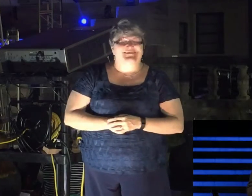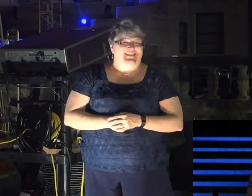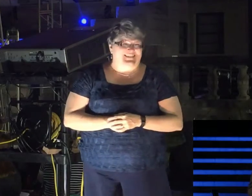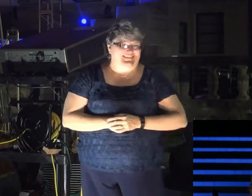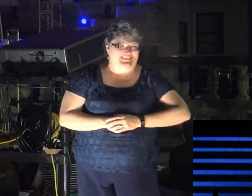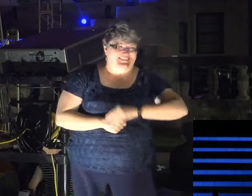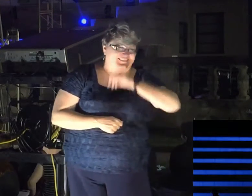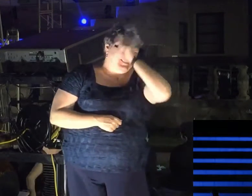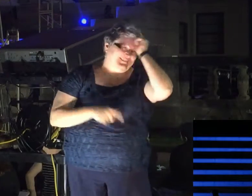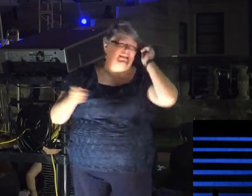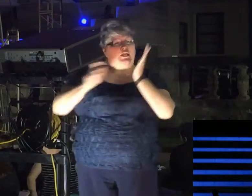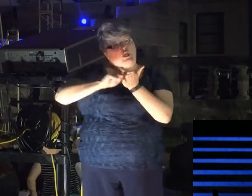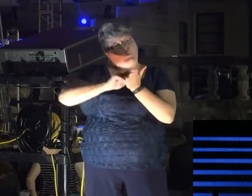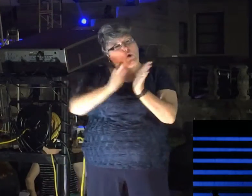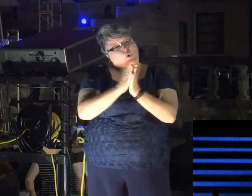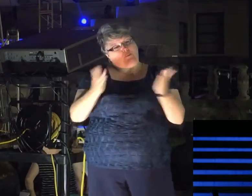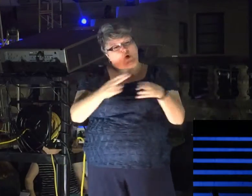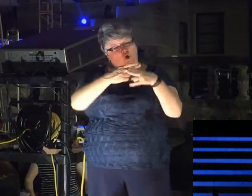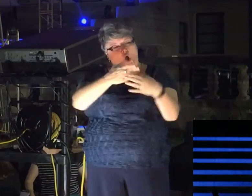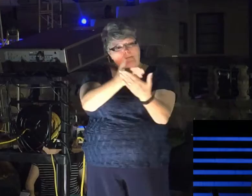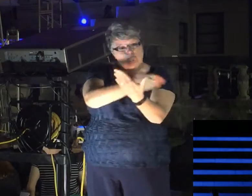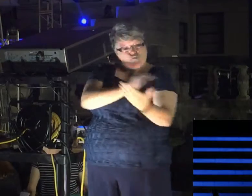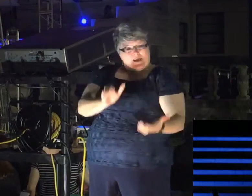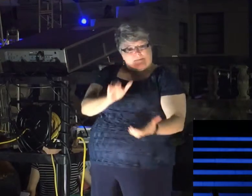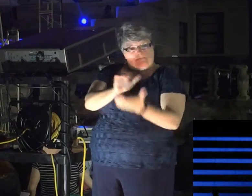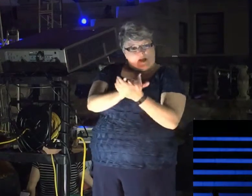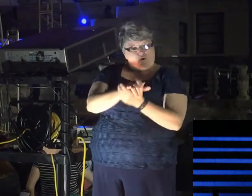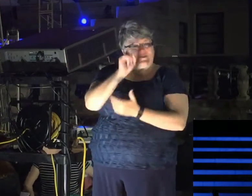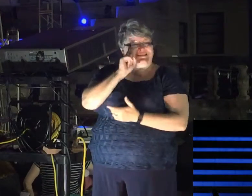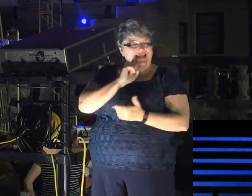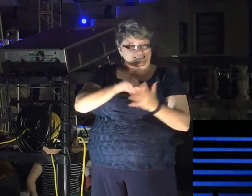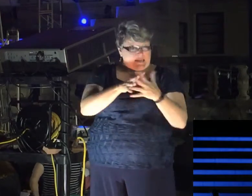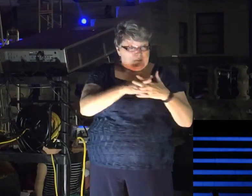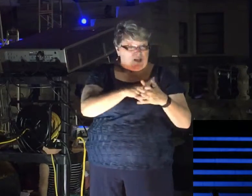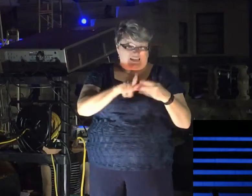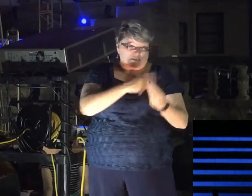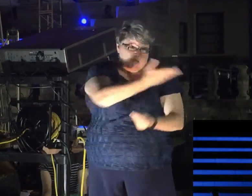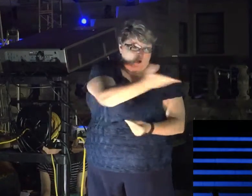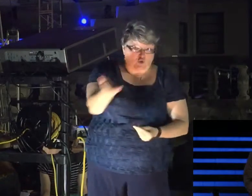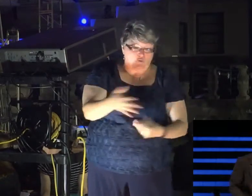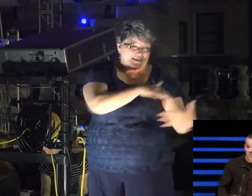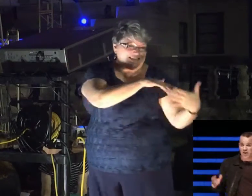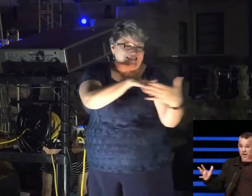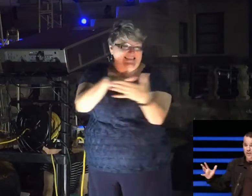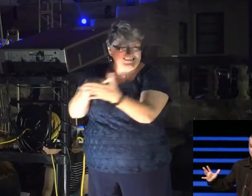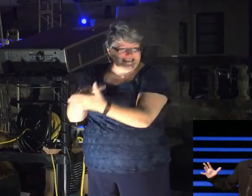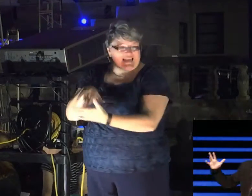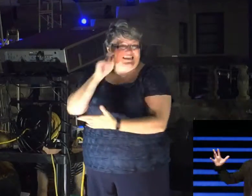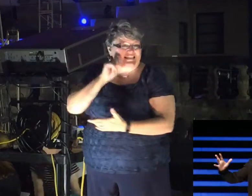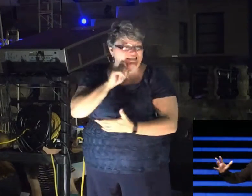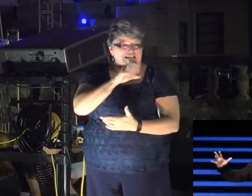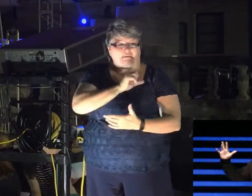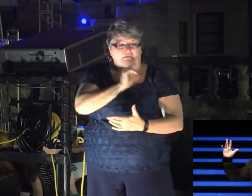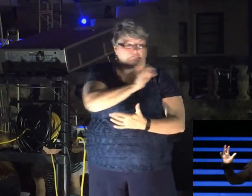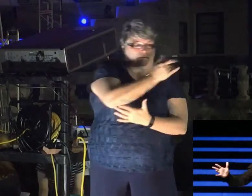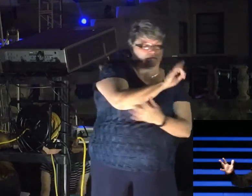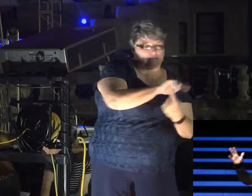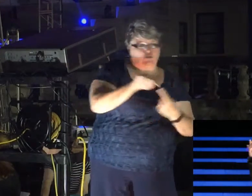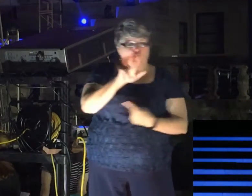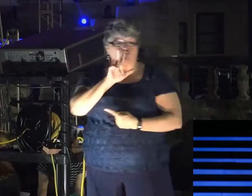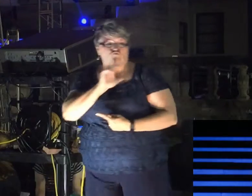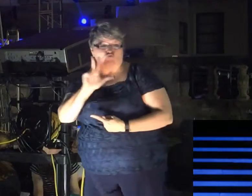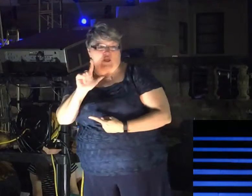I know. And he wrote a book called Premarital Sex in America, and it's all about you. He's just studying sex among 18